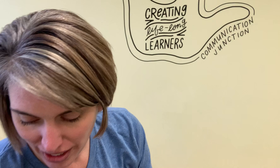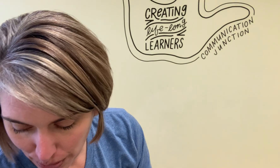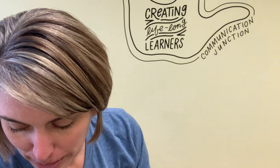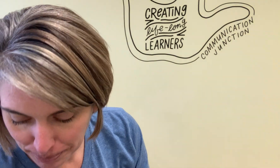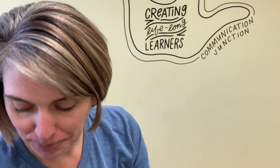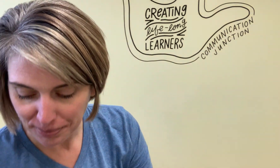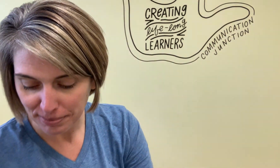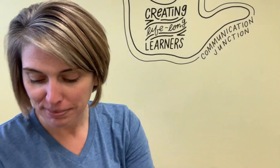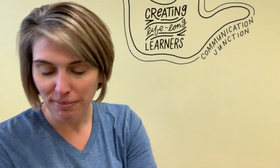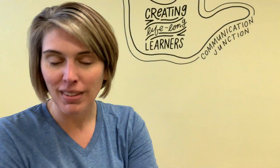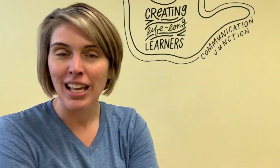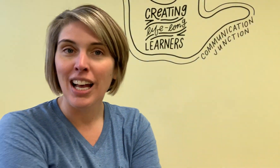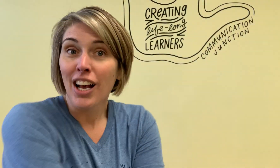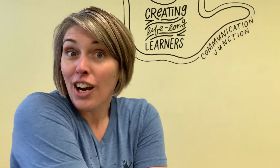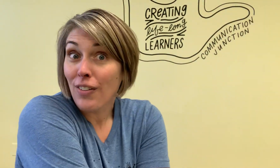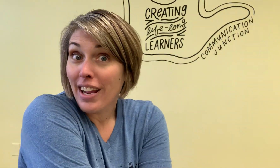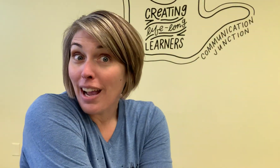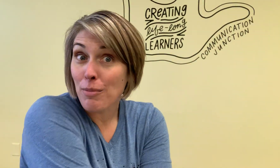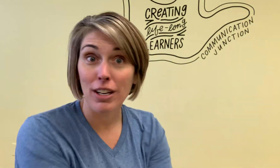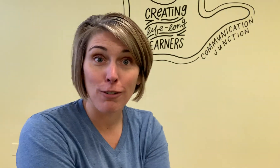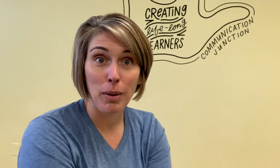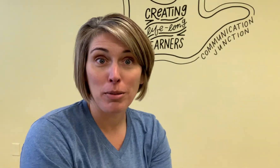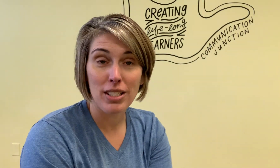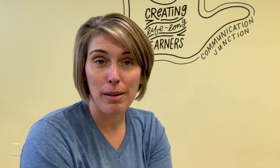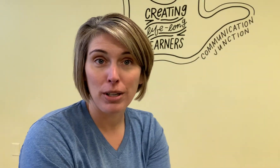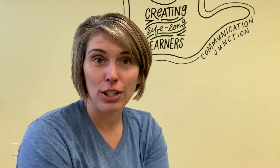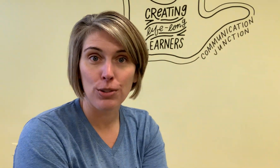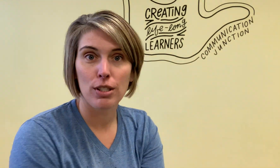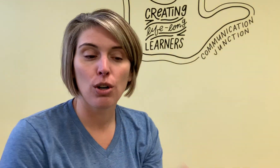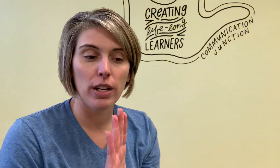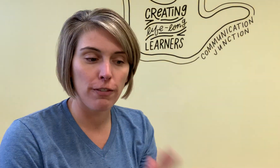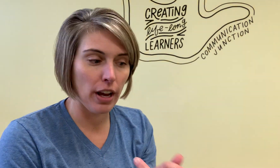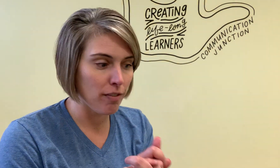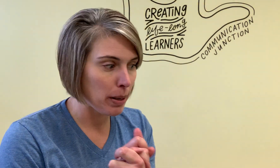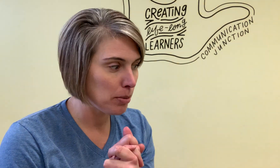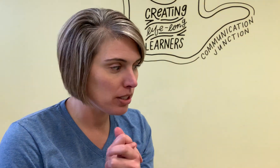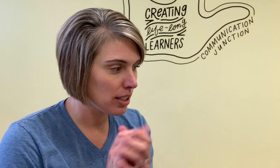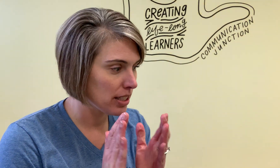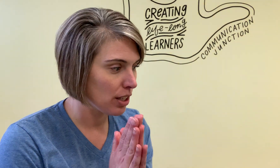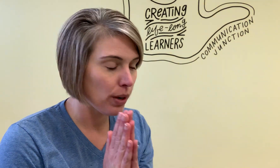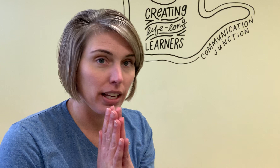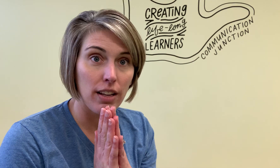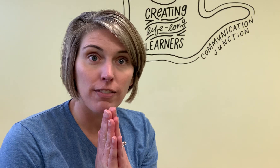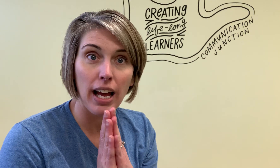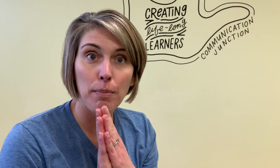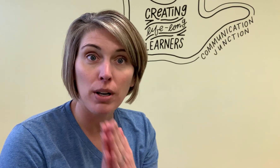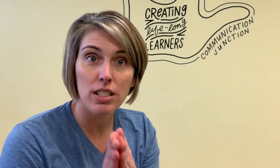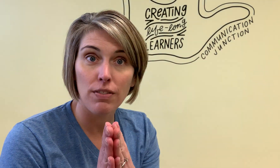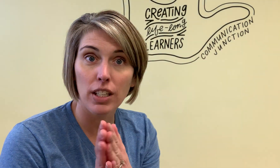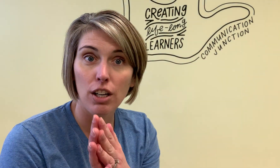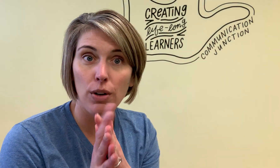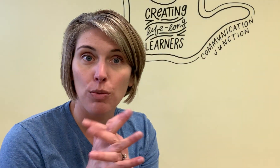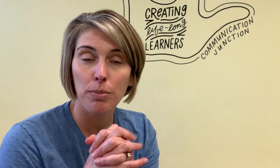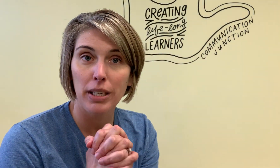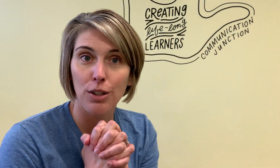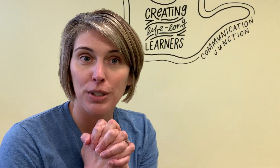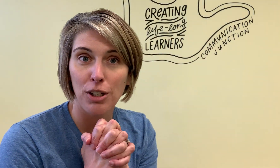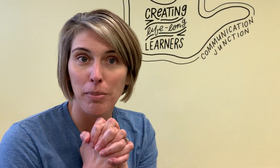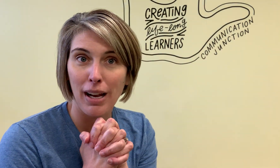one. All right, I'm ready for bubbles. How about you? So if you have bubbles, let's get ready. If not, pause the video and we'll be here when you get back with